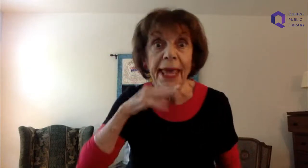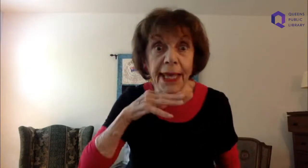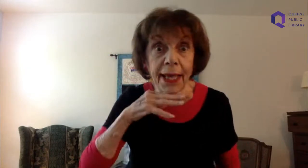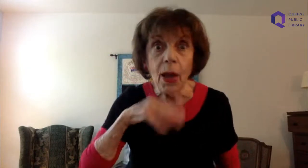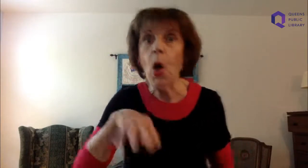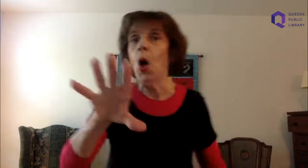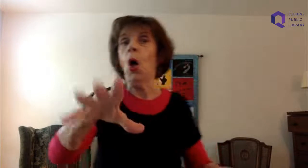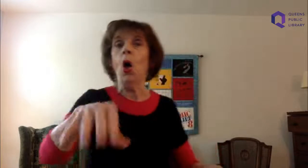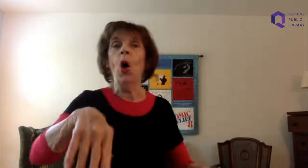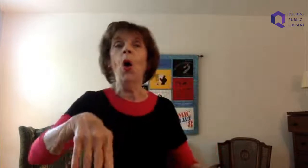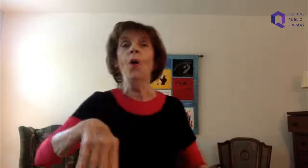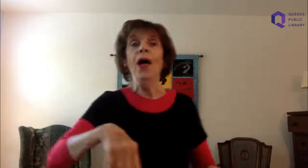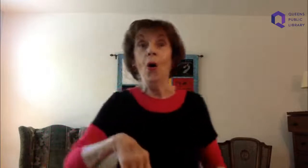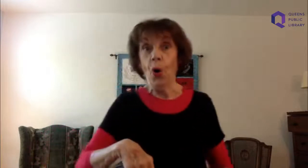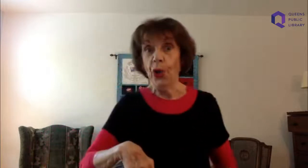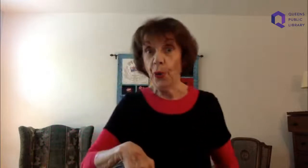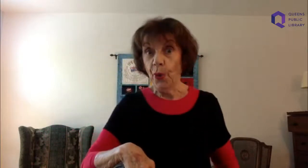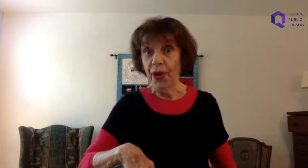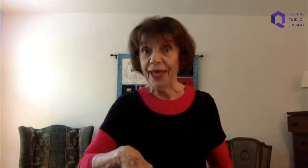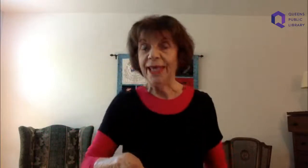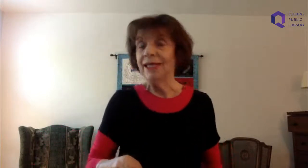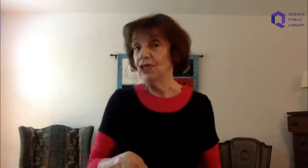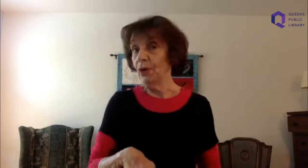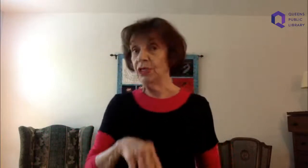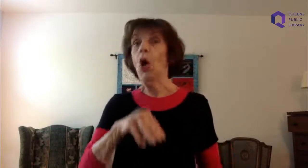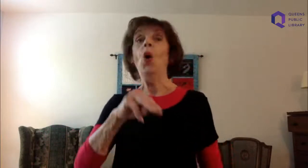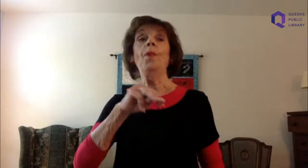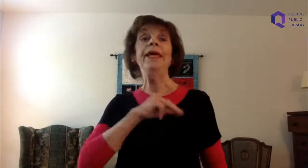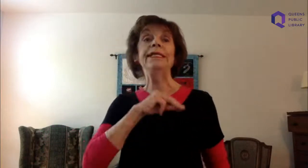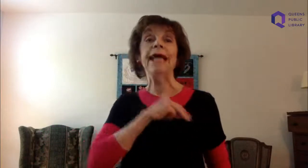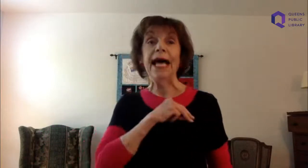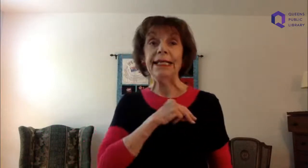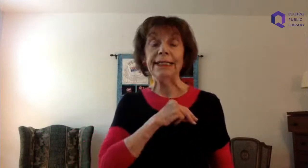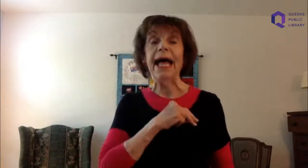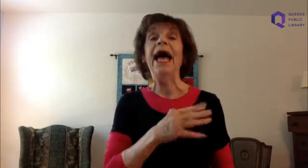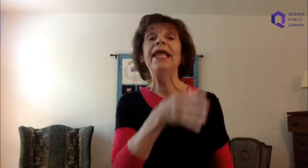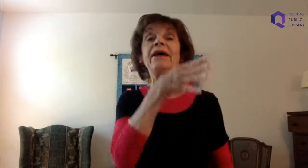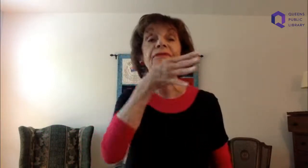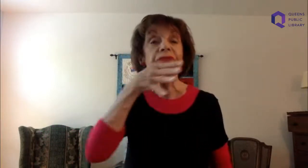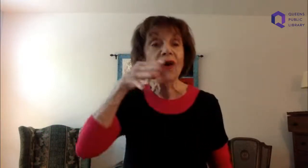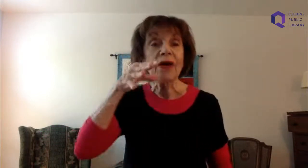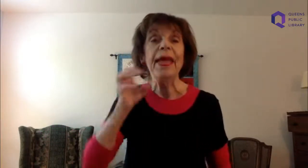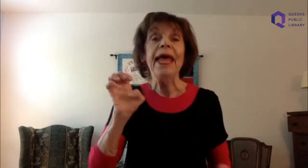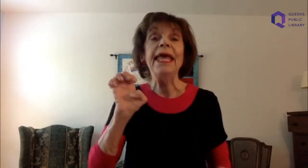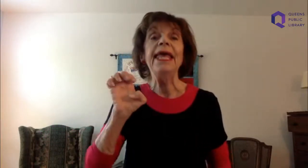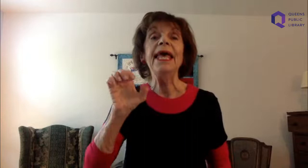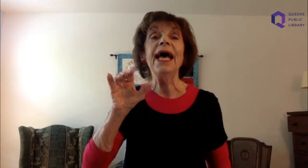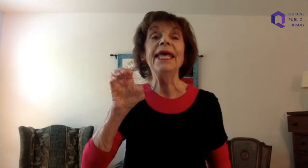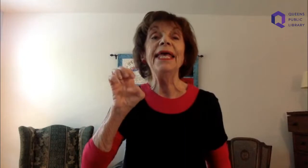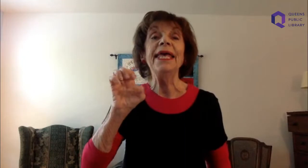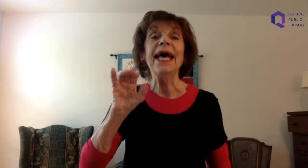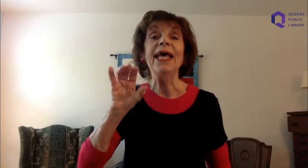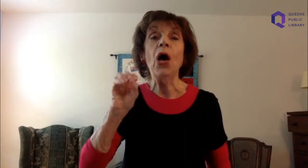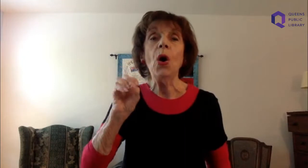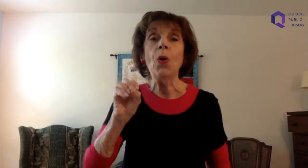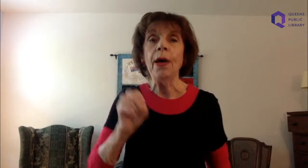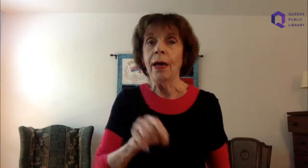pig? Oh, oink, oink. So it's old McDonald had a farm. E-I-E-I-O.